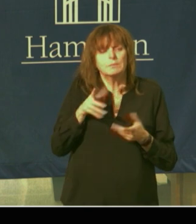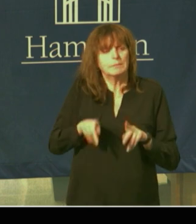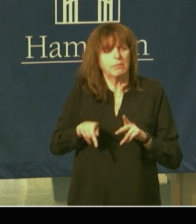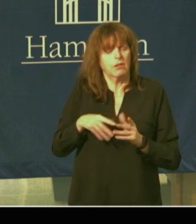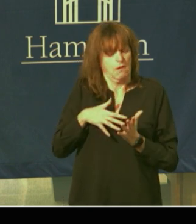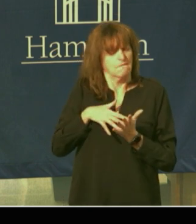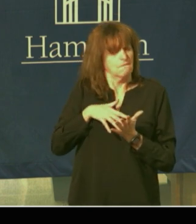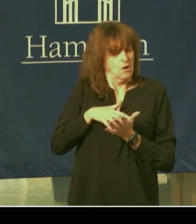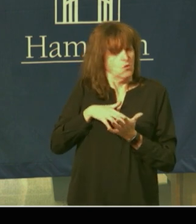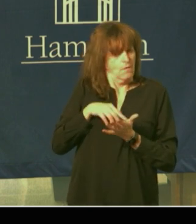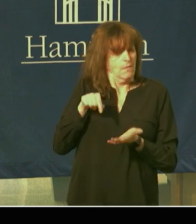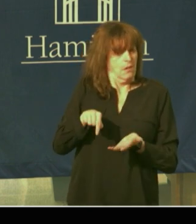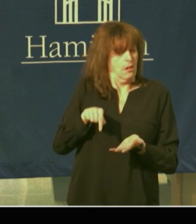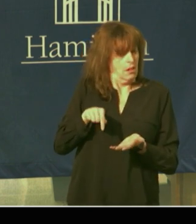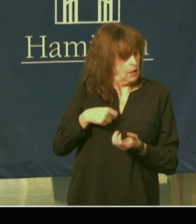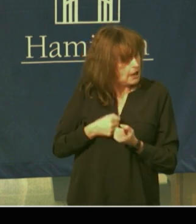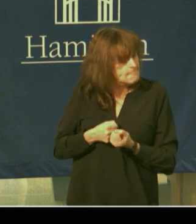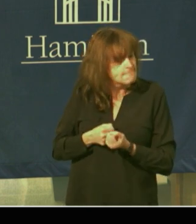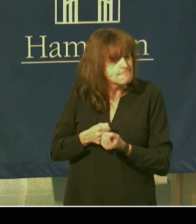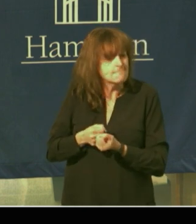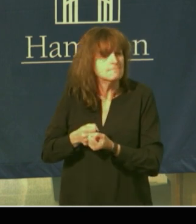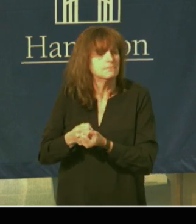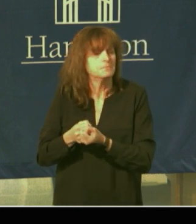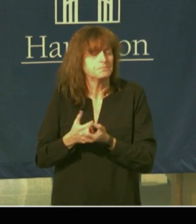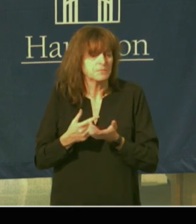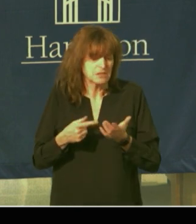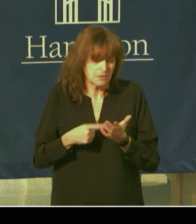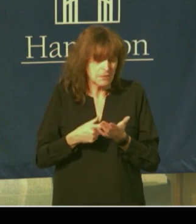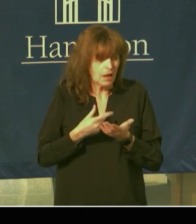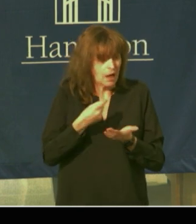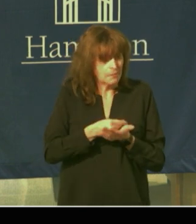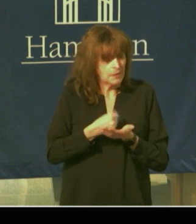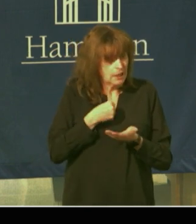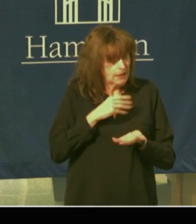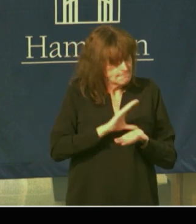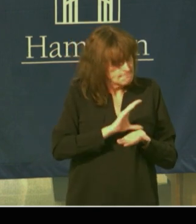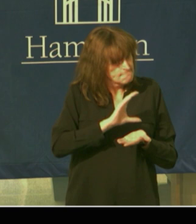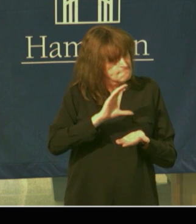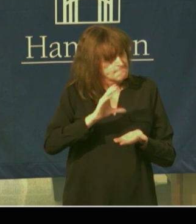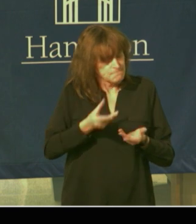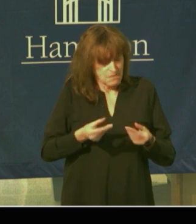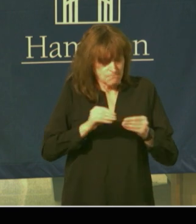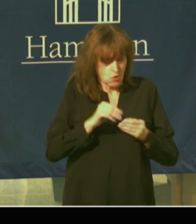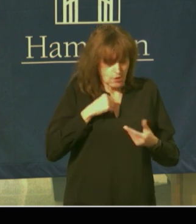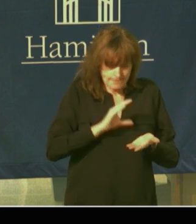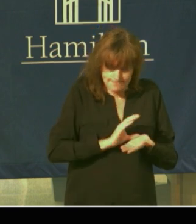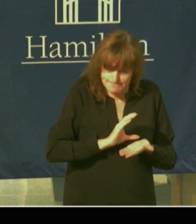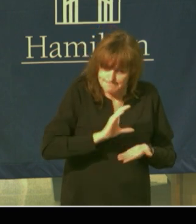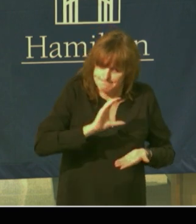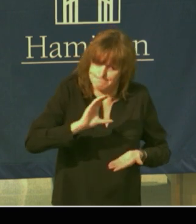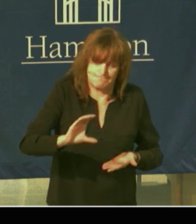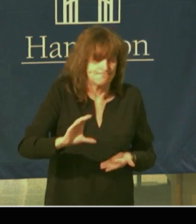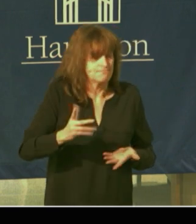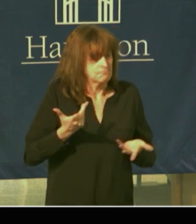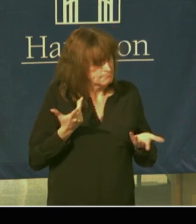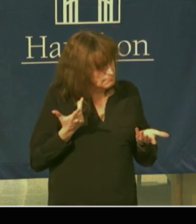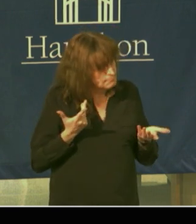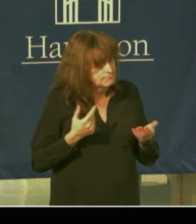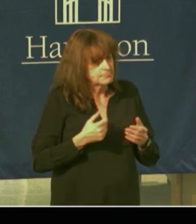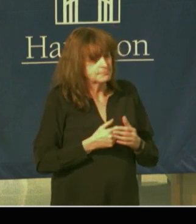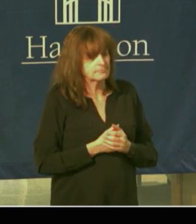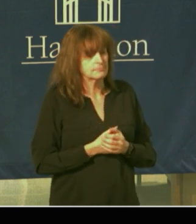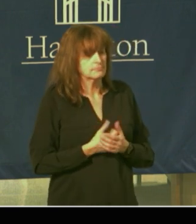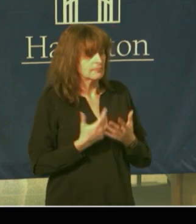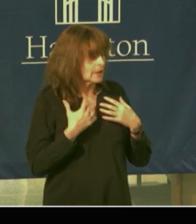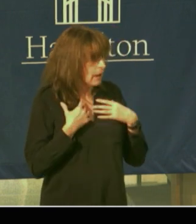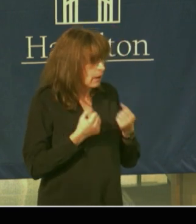through. And the reality is that I think with the healthcare providers that we work with, as well as the agencies themselves, we'll come up with a